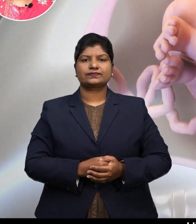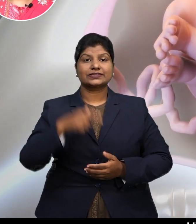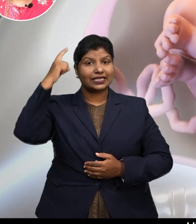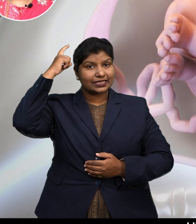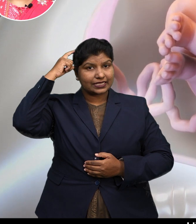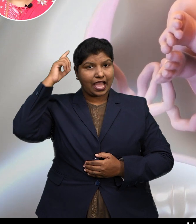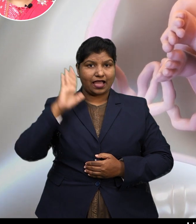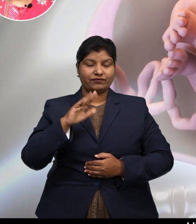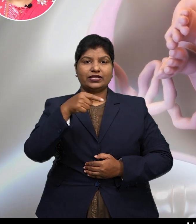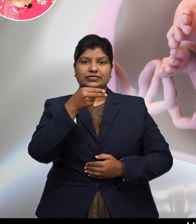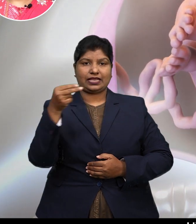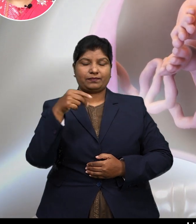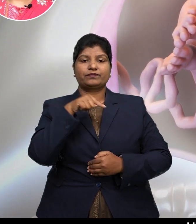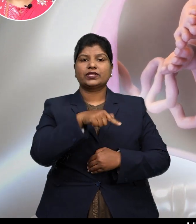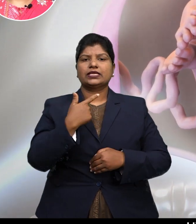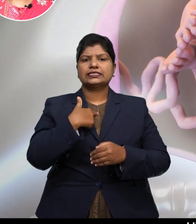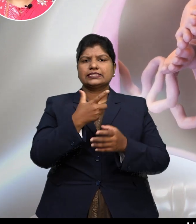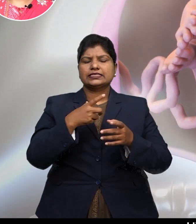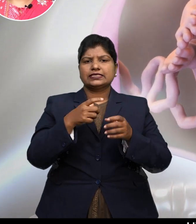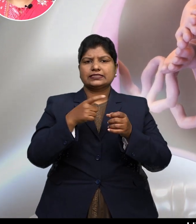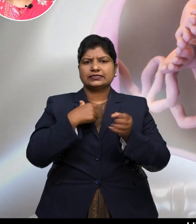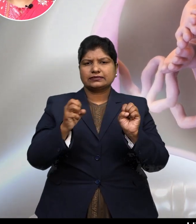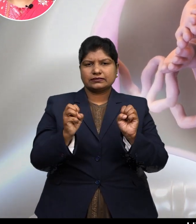stimulates uterine contractions